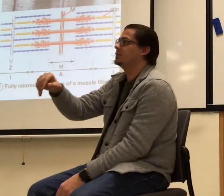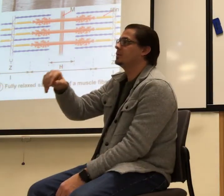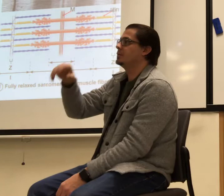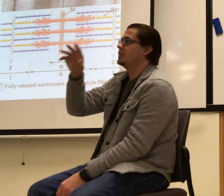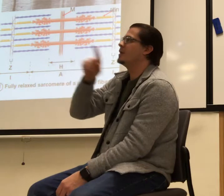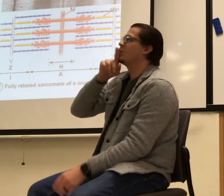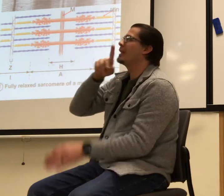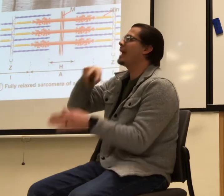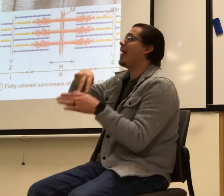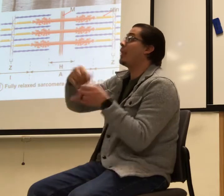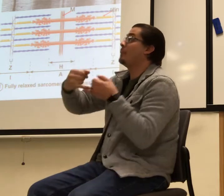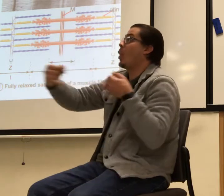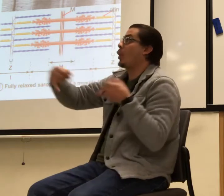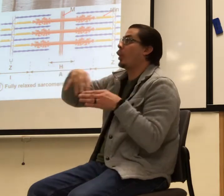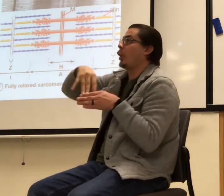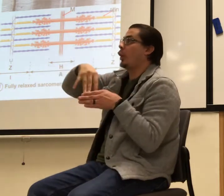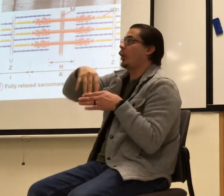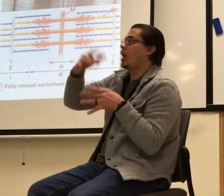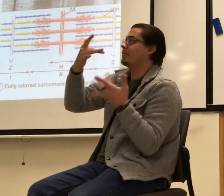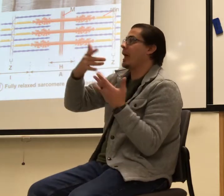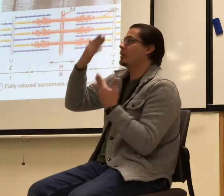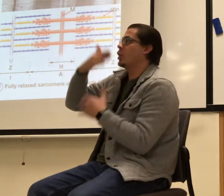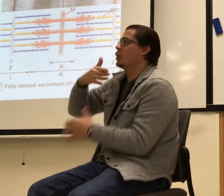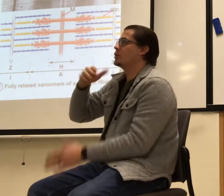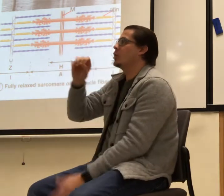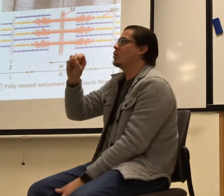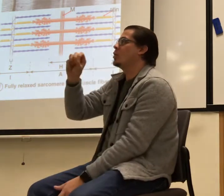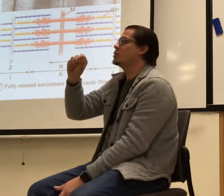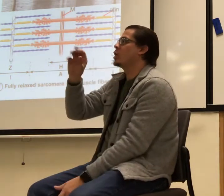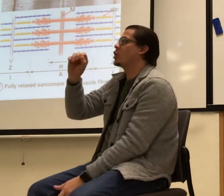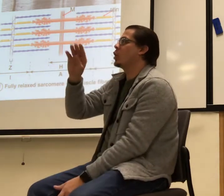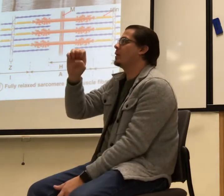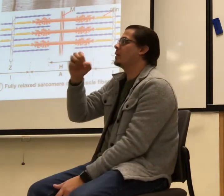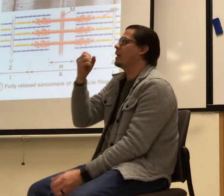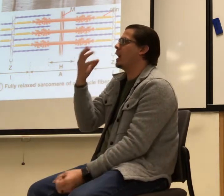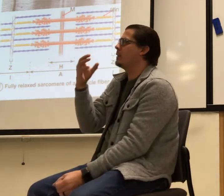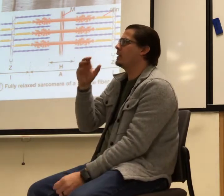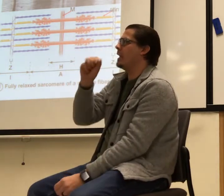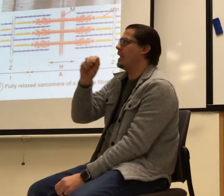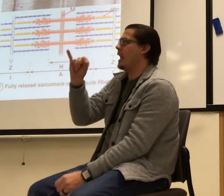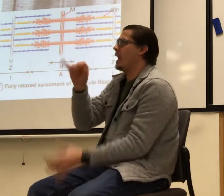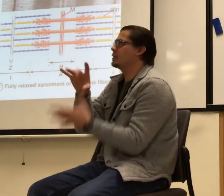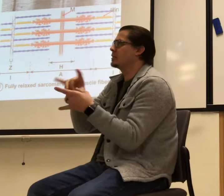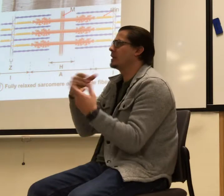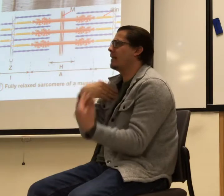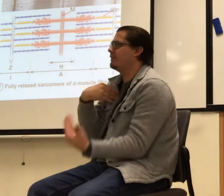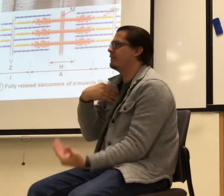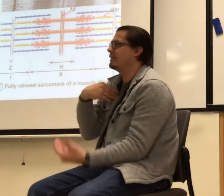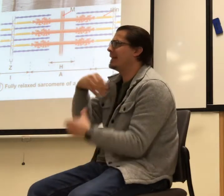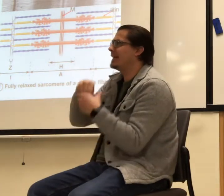So in a sarcomere, how many Iban junctions do you got?